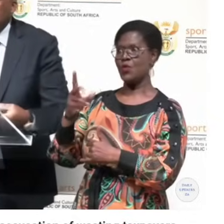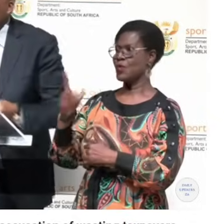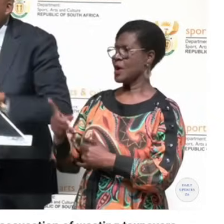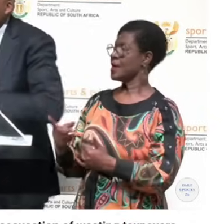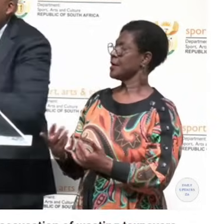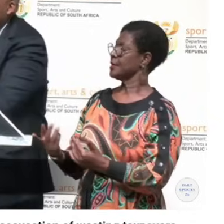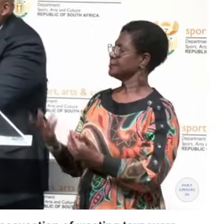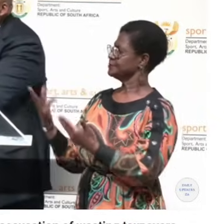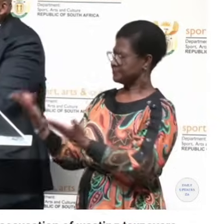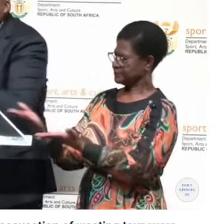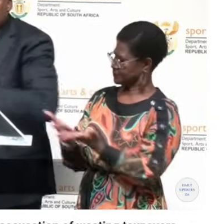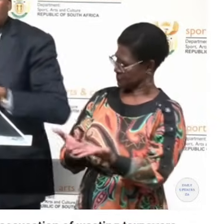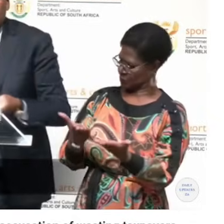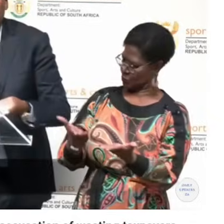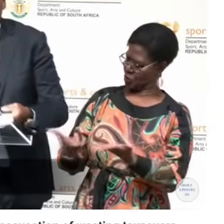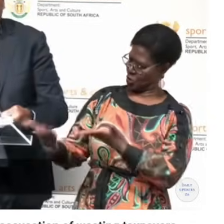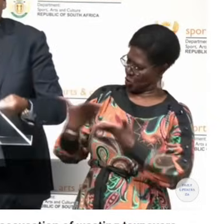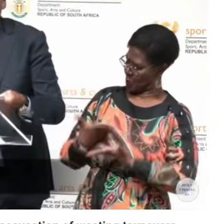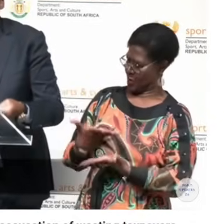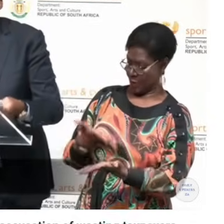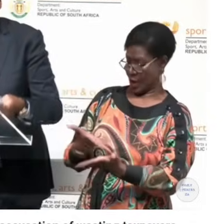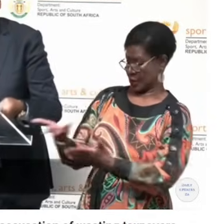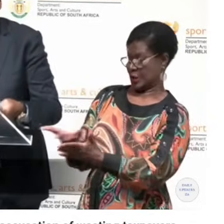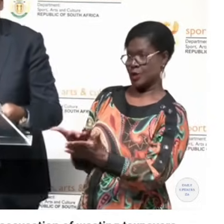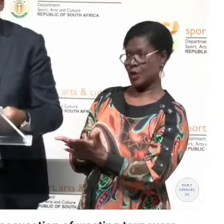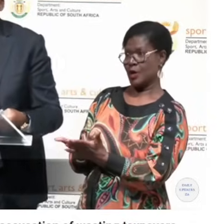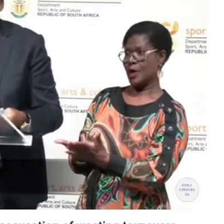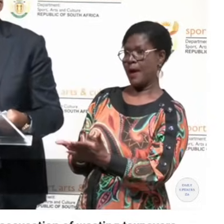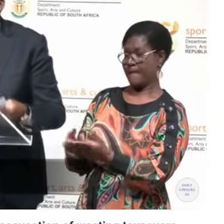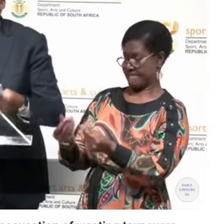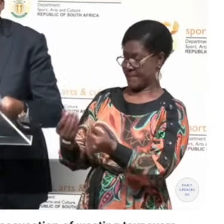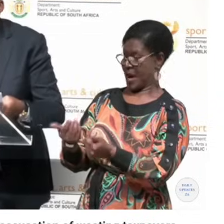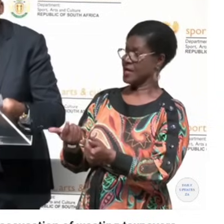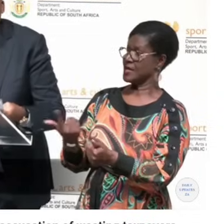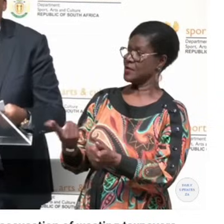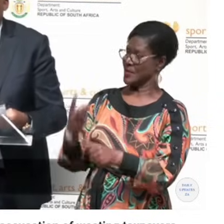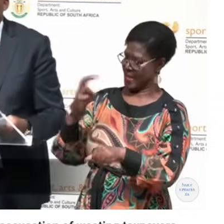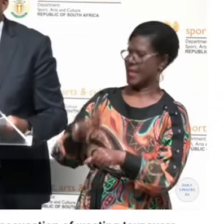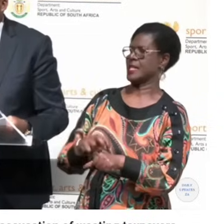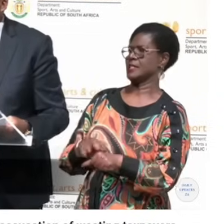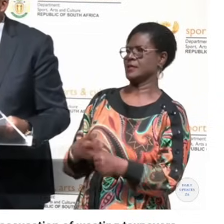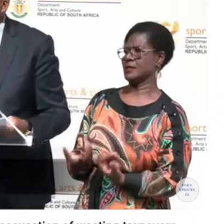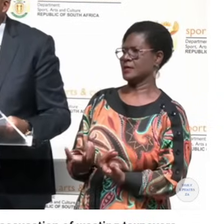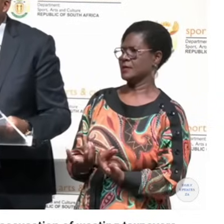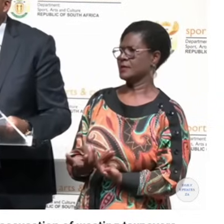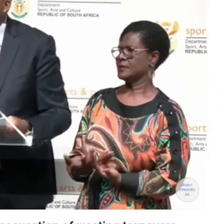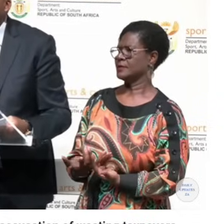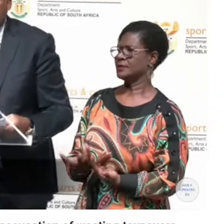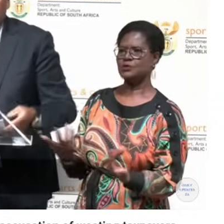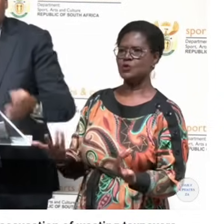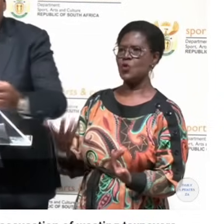to me to say, this is what we want to do. We need money there's no money in SA